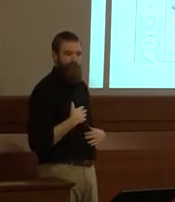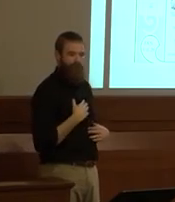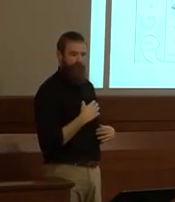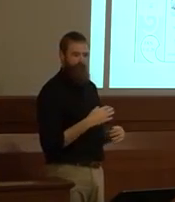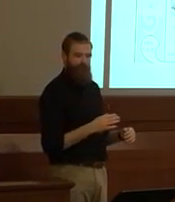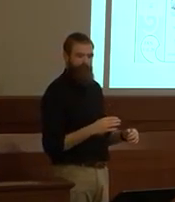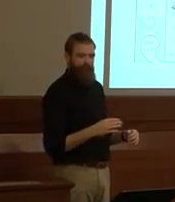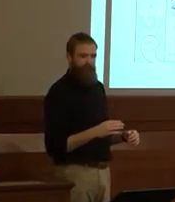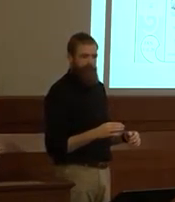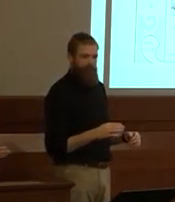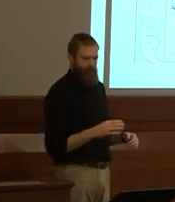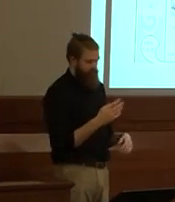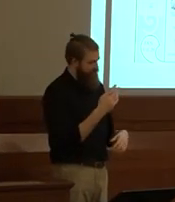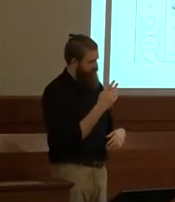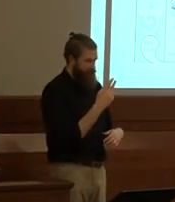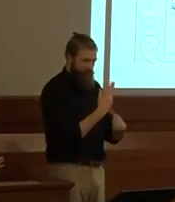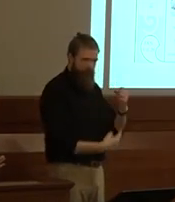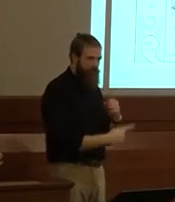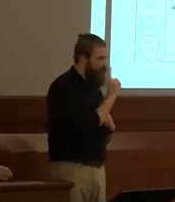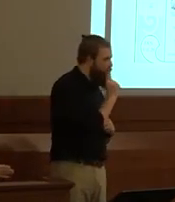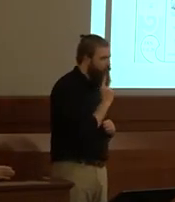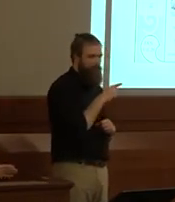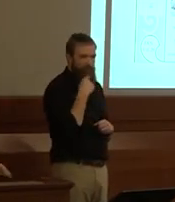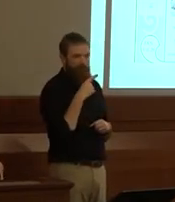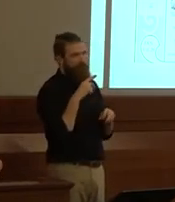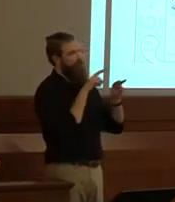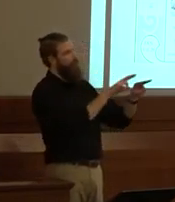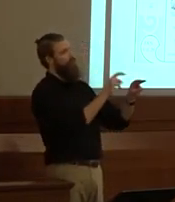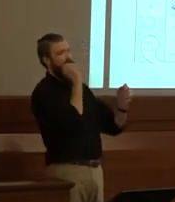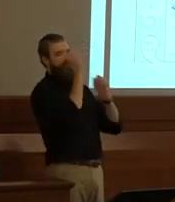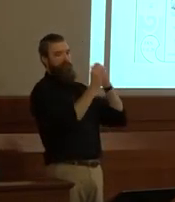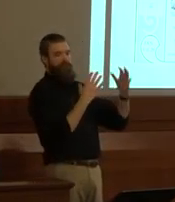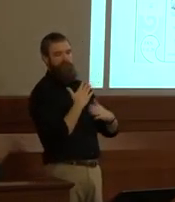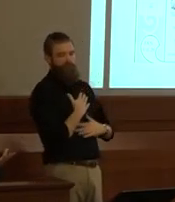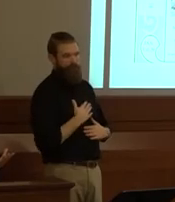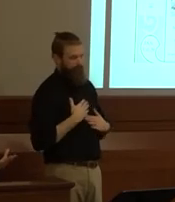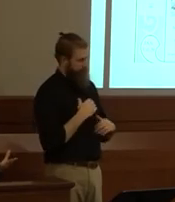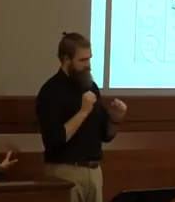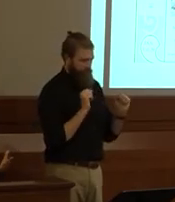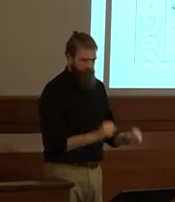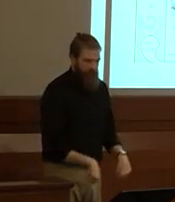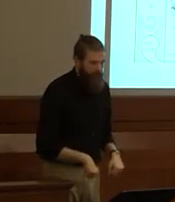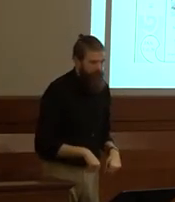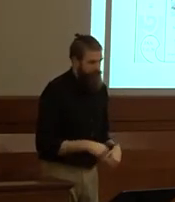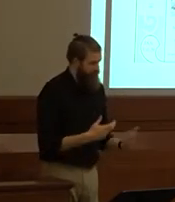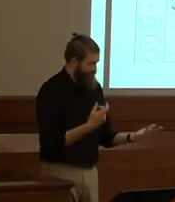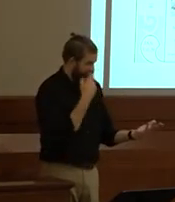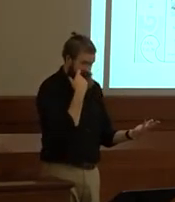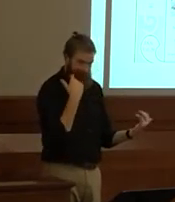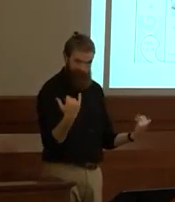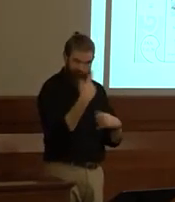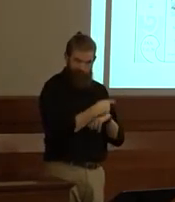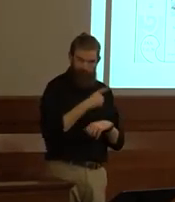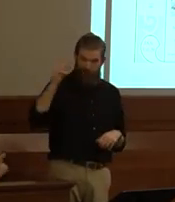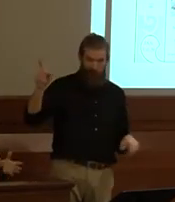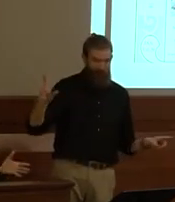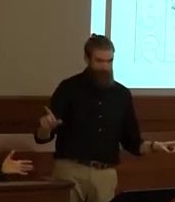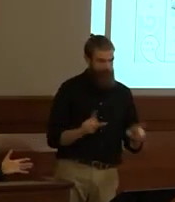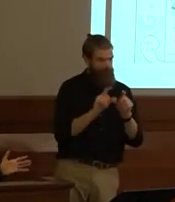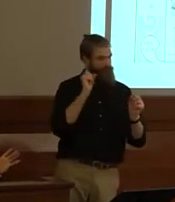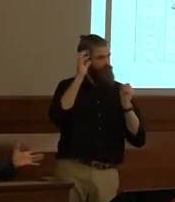hearing people also, as many of you have witnessed here today, can gain tremendous enjoyment and